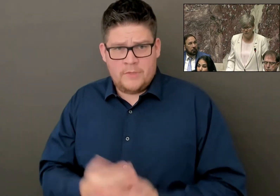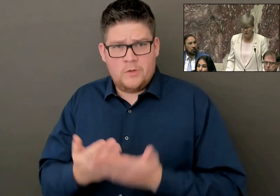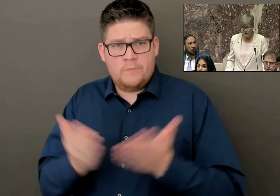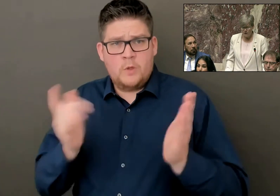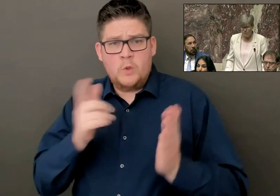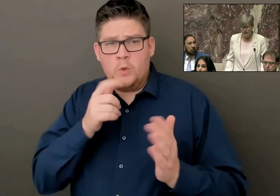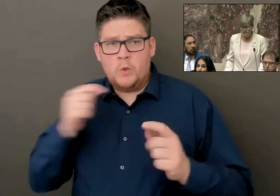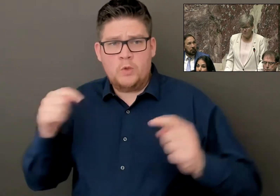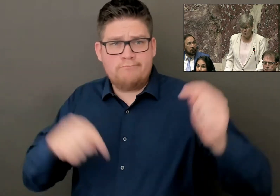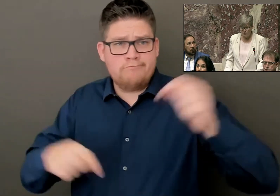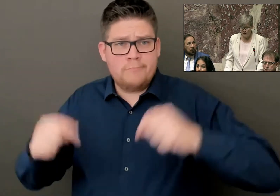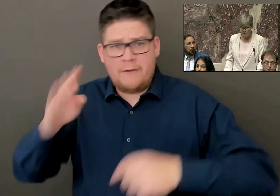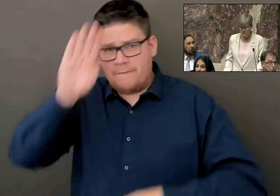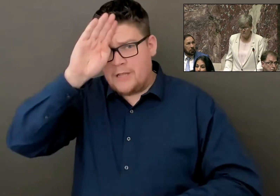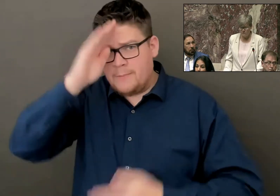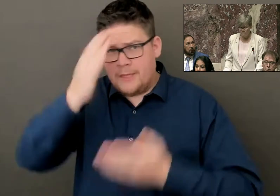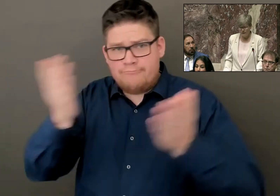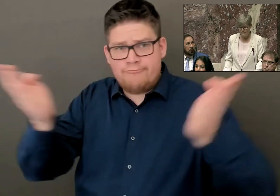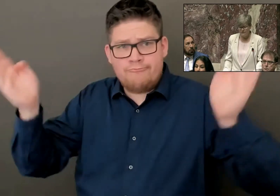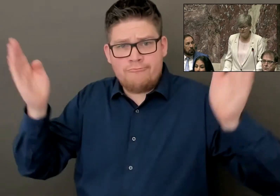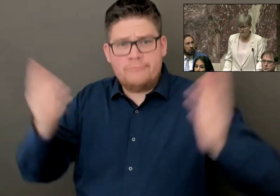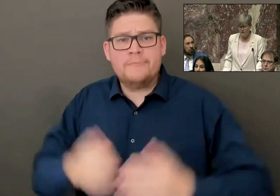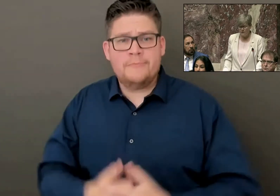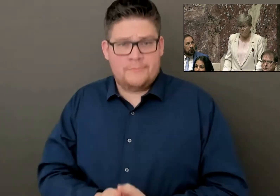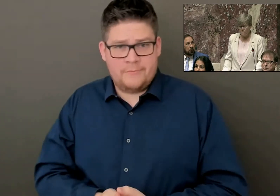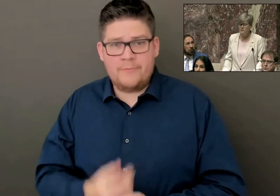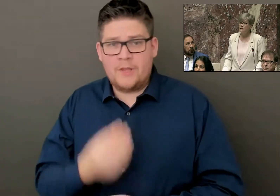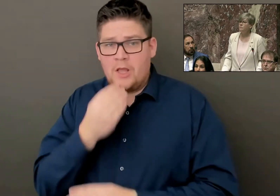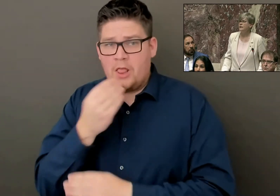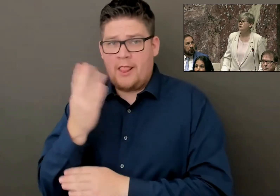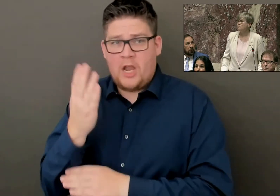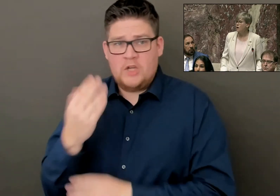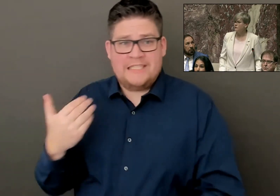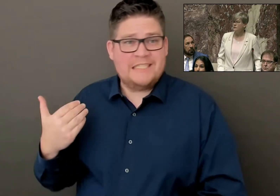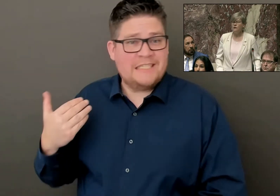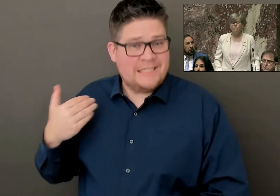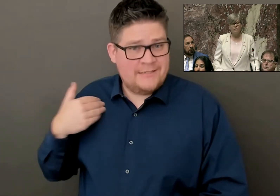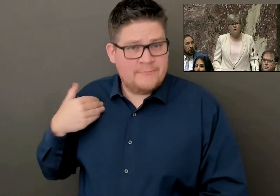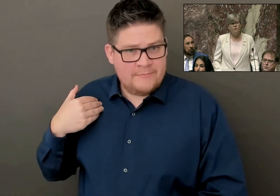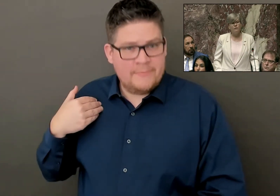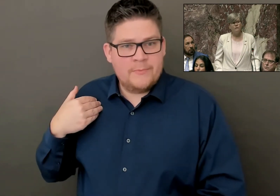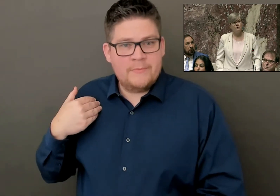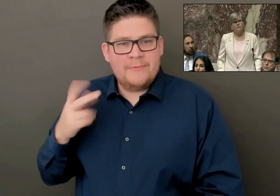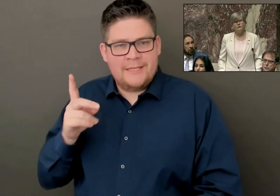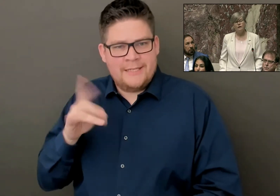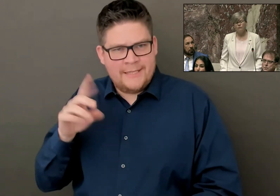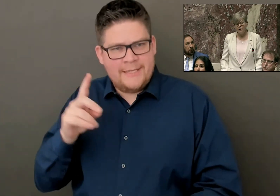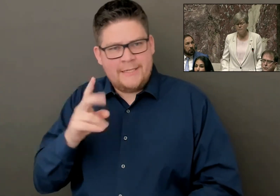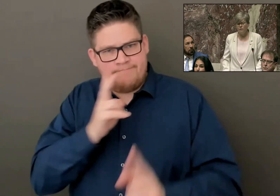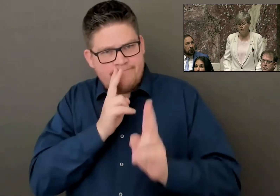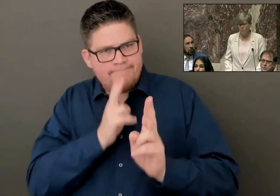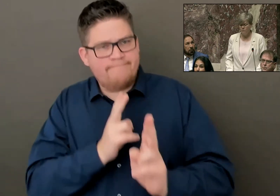lunch hour, we had the opportunity to celebrate and to mark the incredible